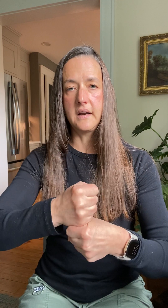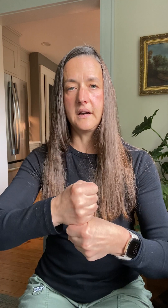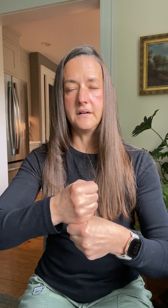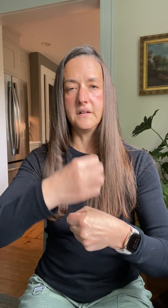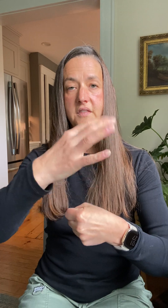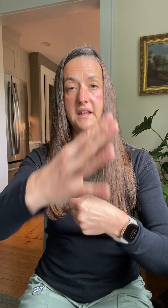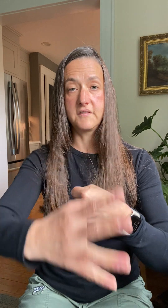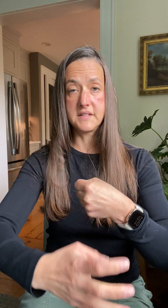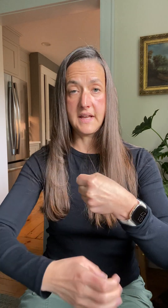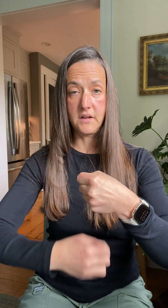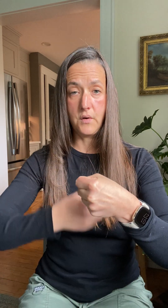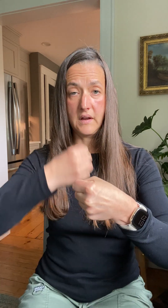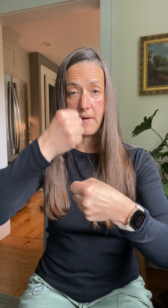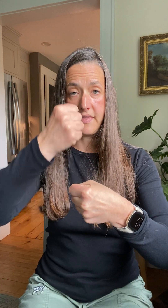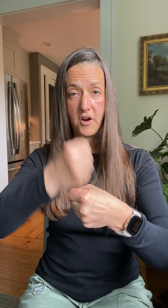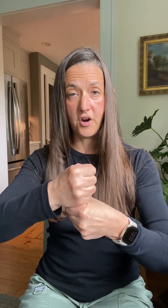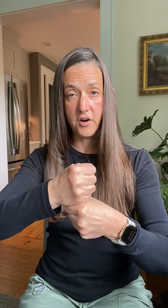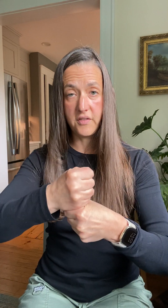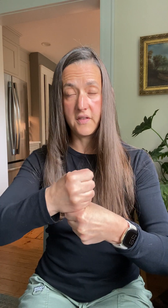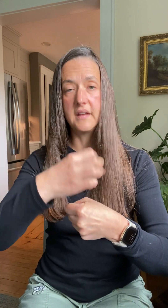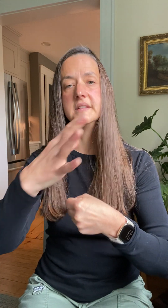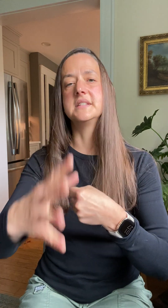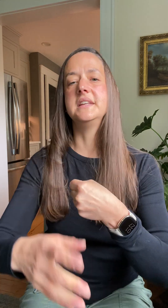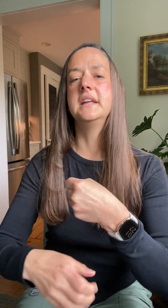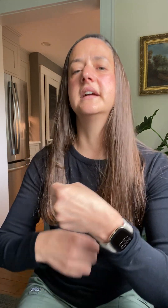Year. Think of the sun going around the earth is year.